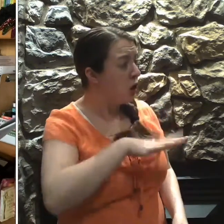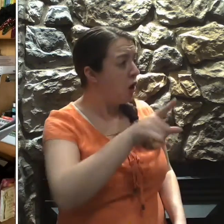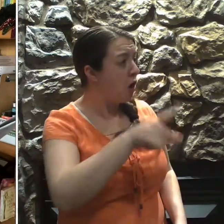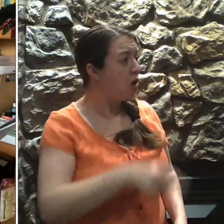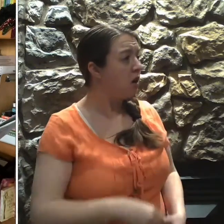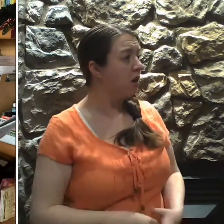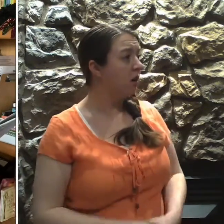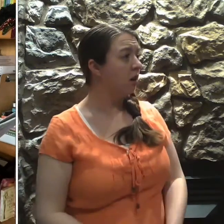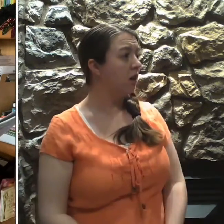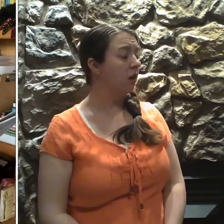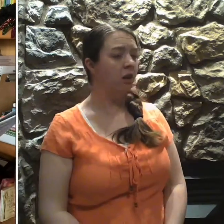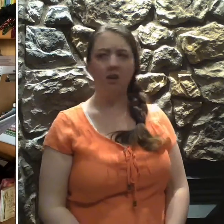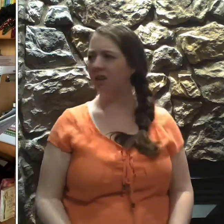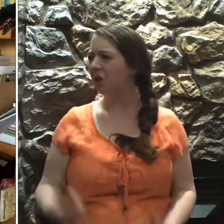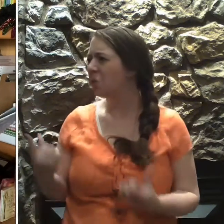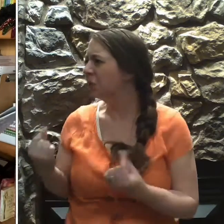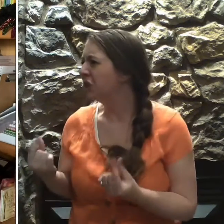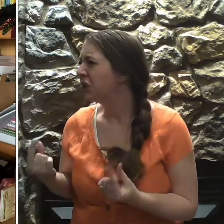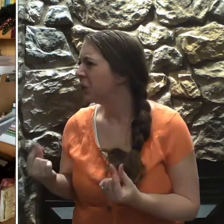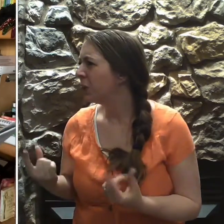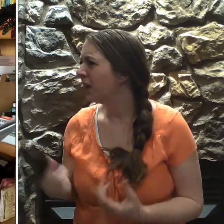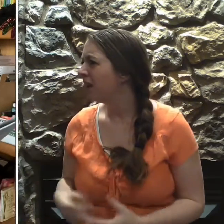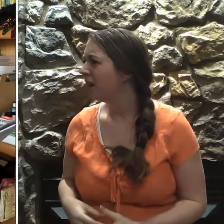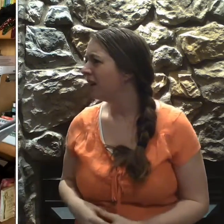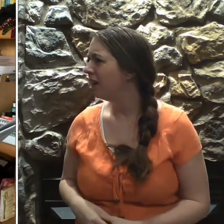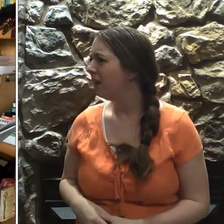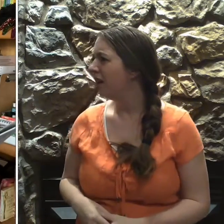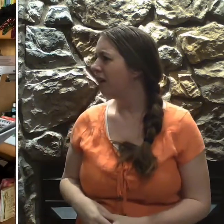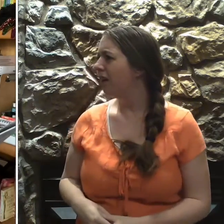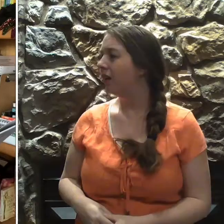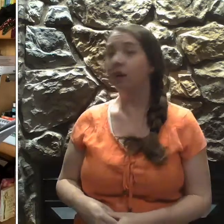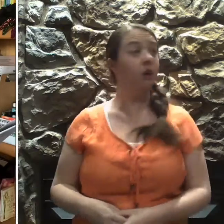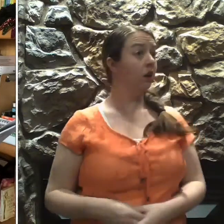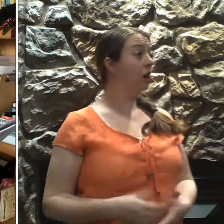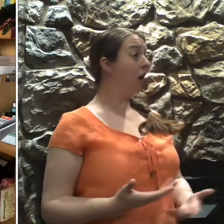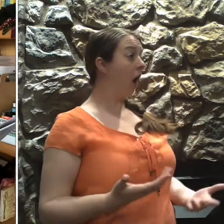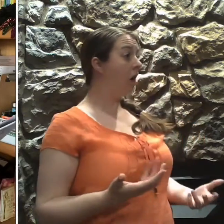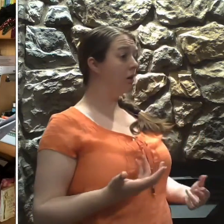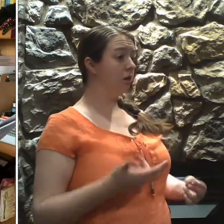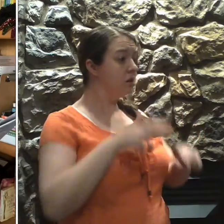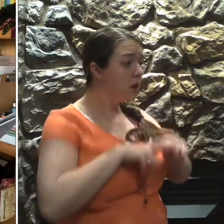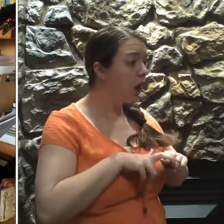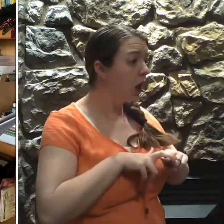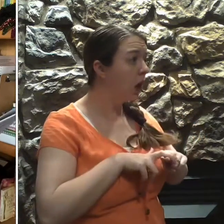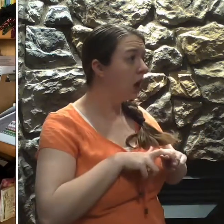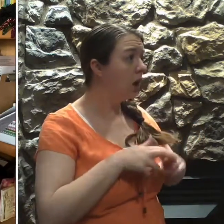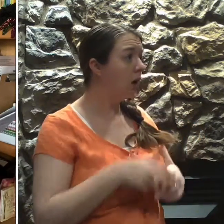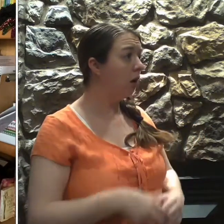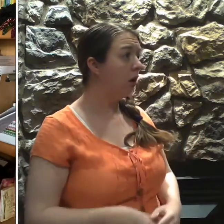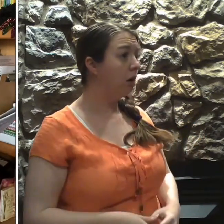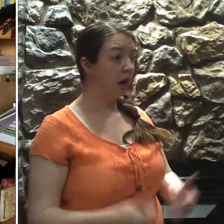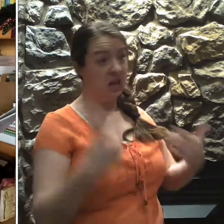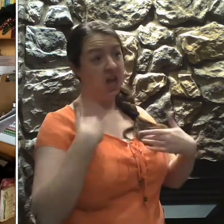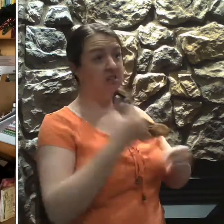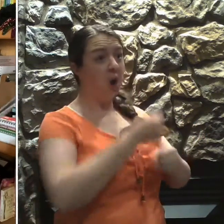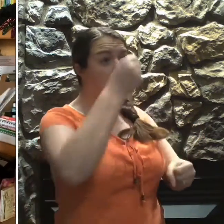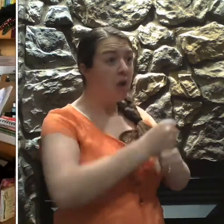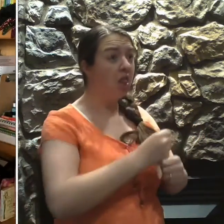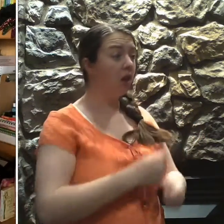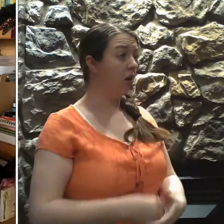he doing? Michael asked. He's sitting. He has an umbrella, said